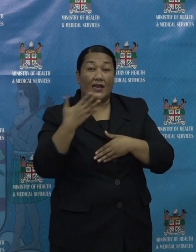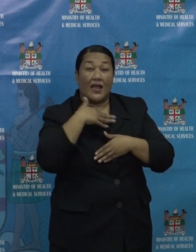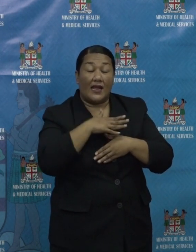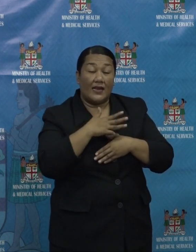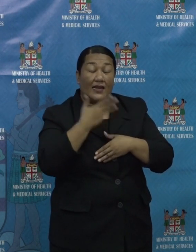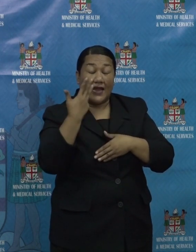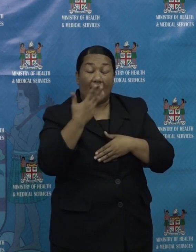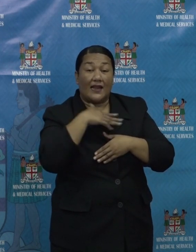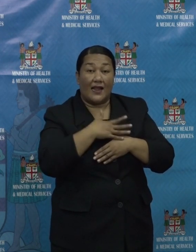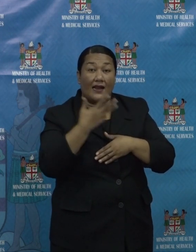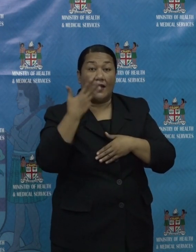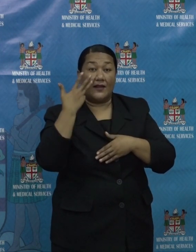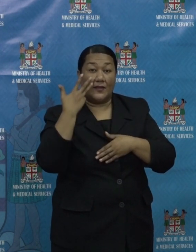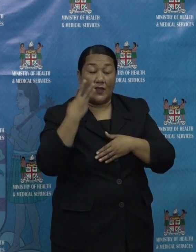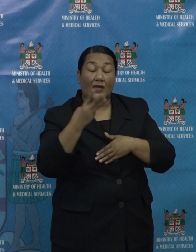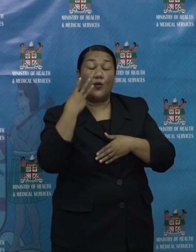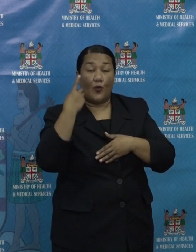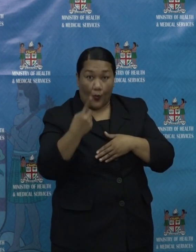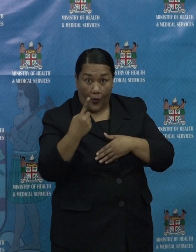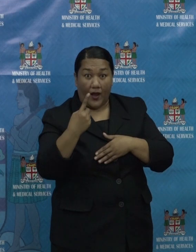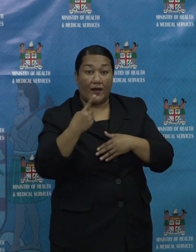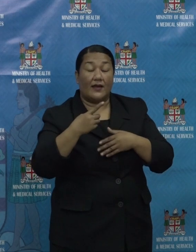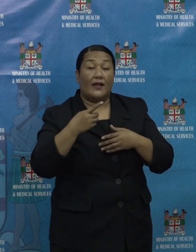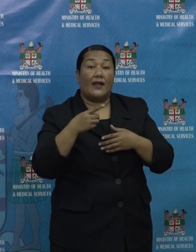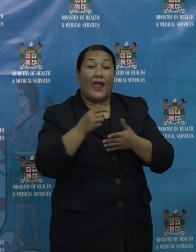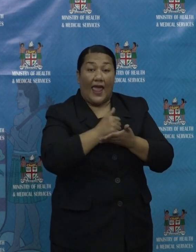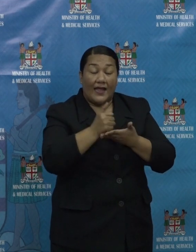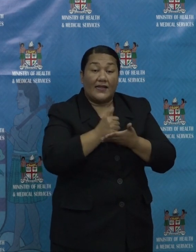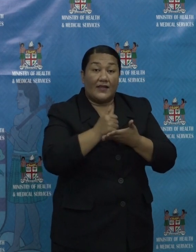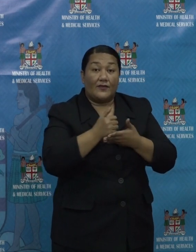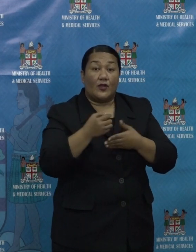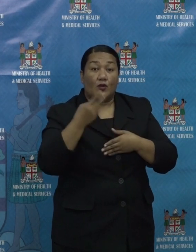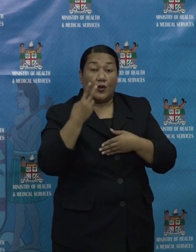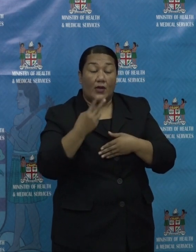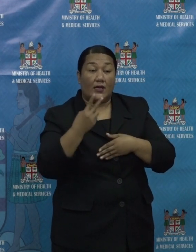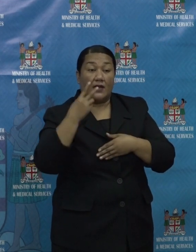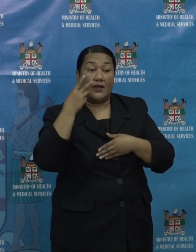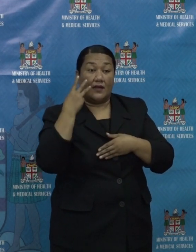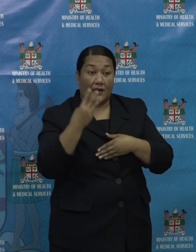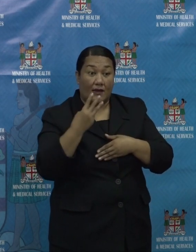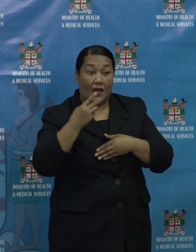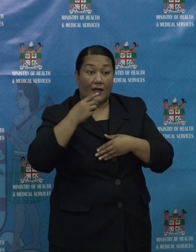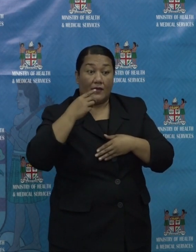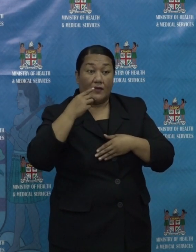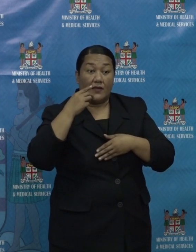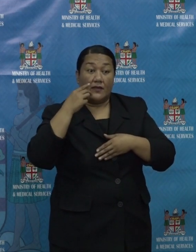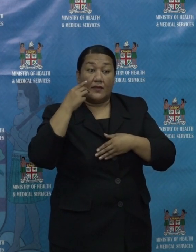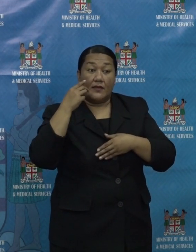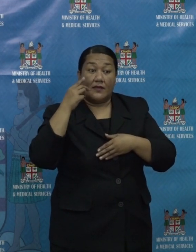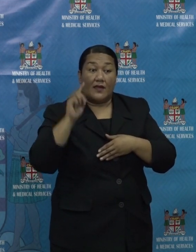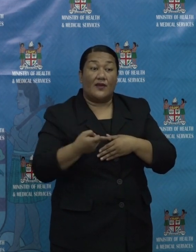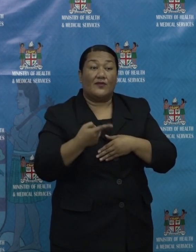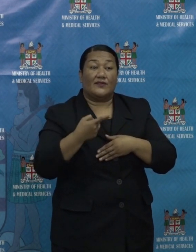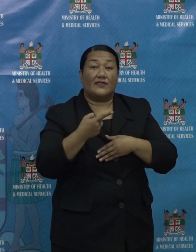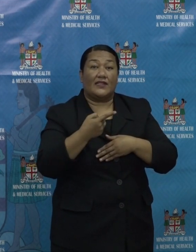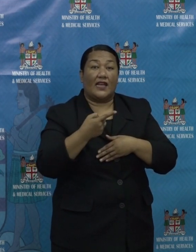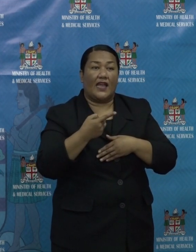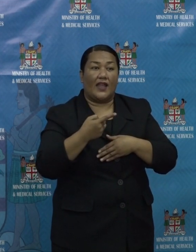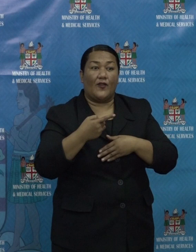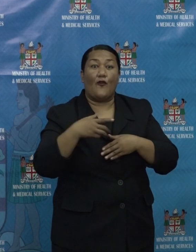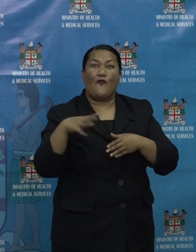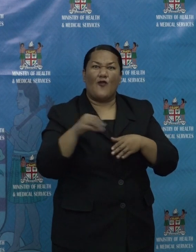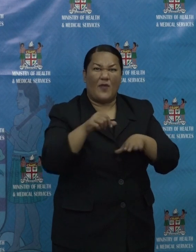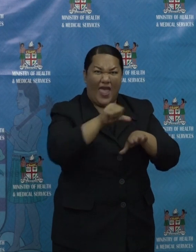16,931 active cases. There have been 23,069 cases during the outbreak that started in April, and the